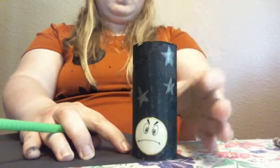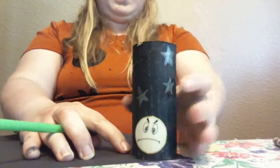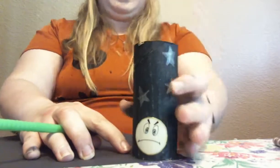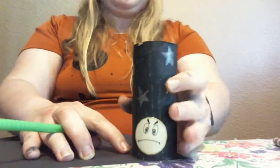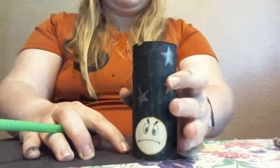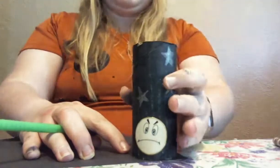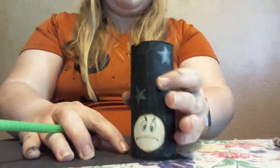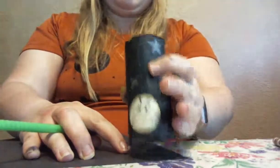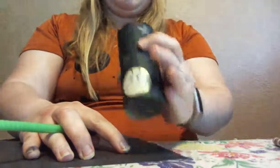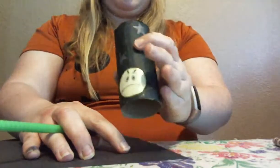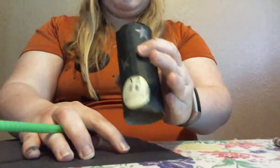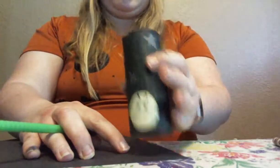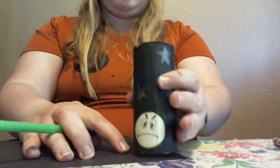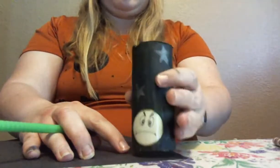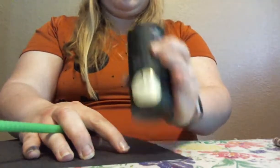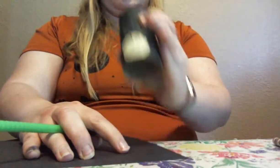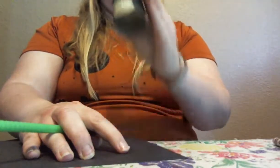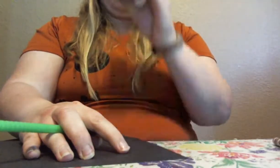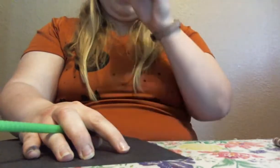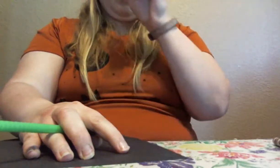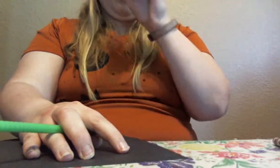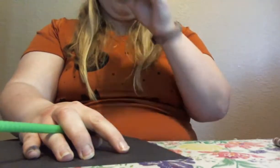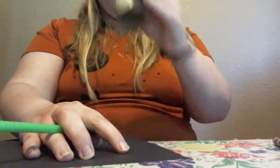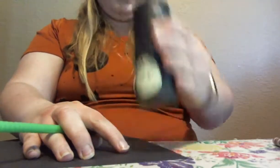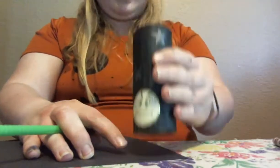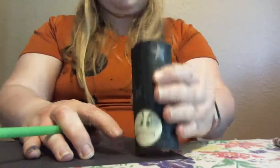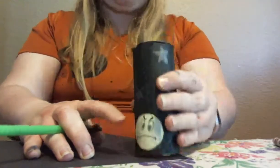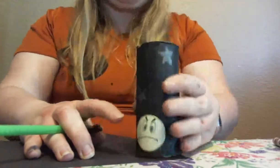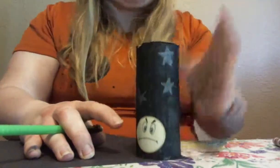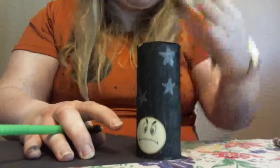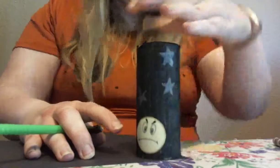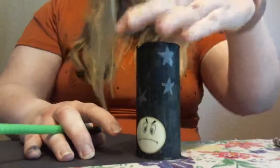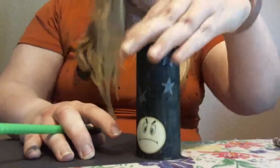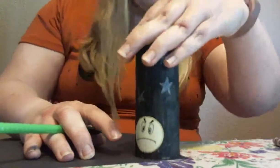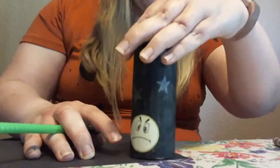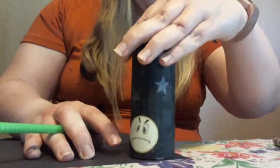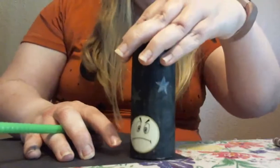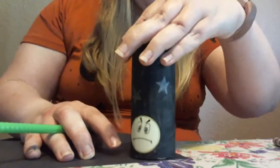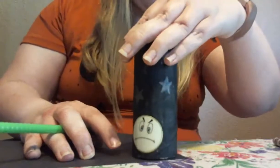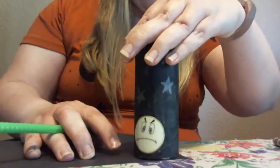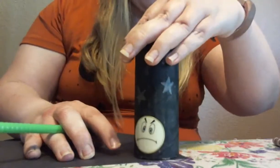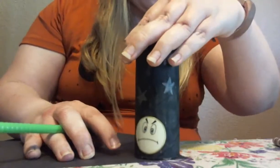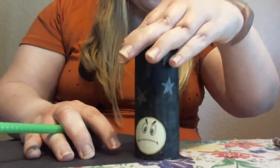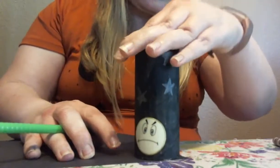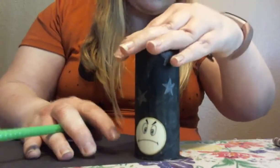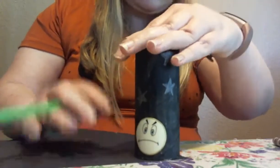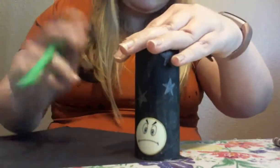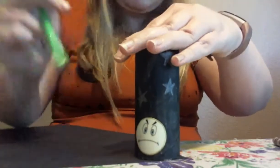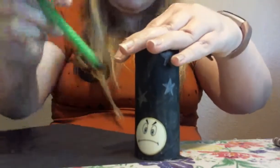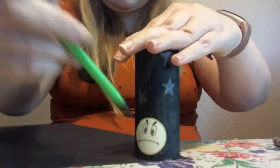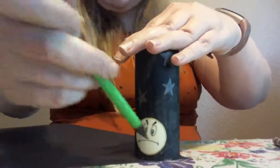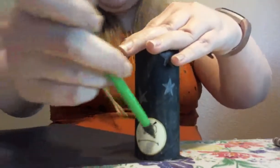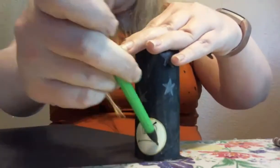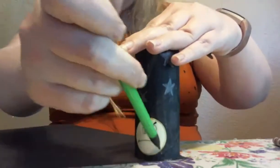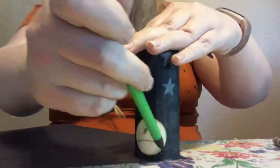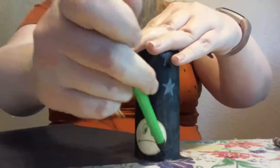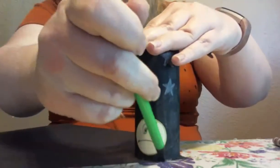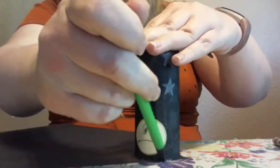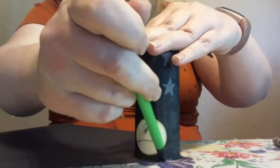Okay, I'm trying to figure out what side I want to look at. Yeah. Okay. So you're going to